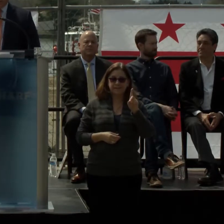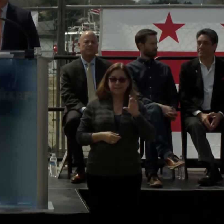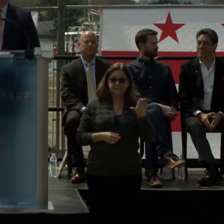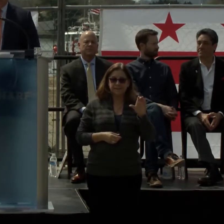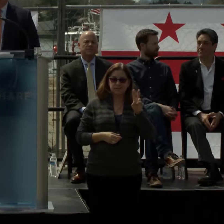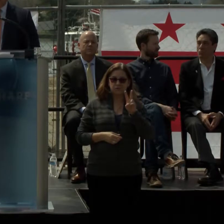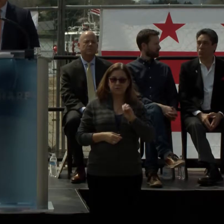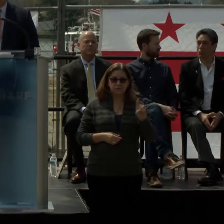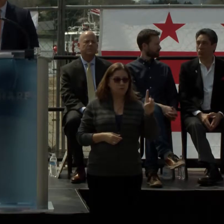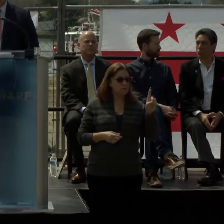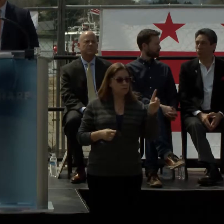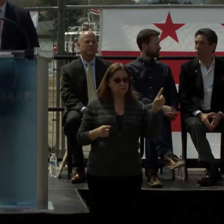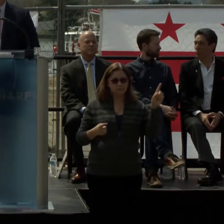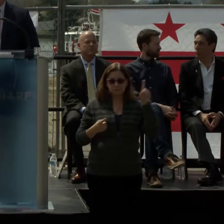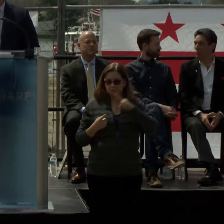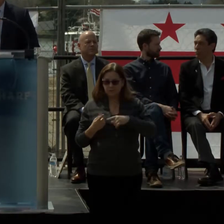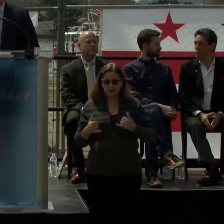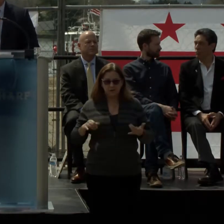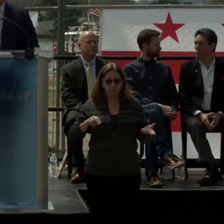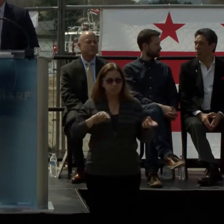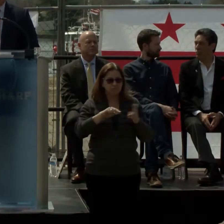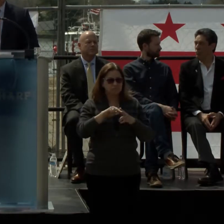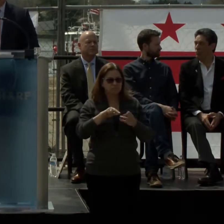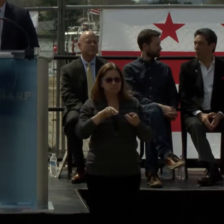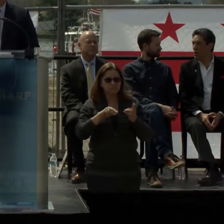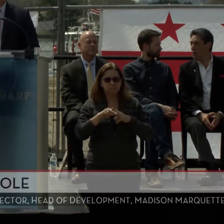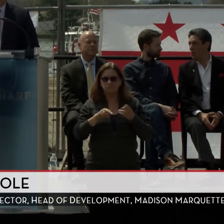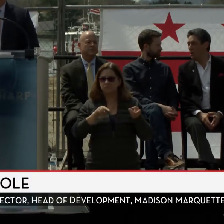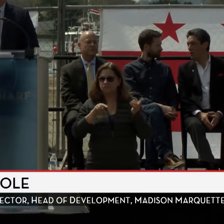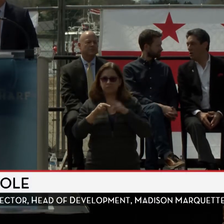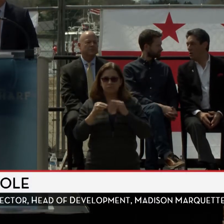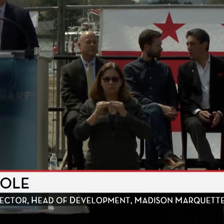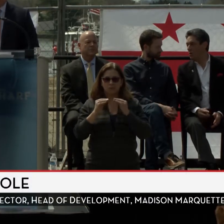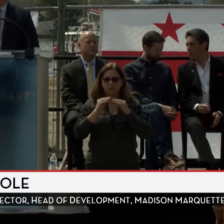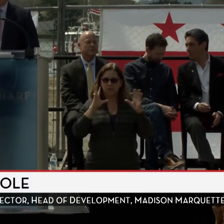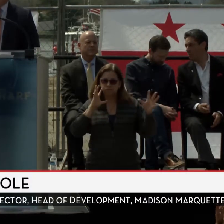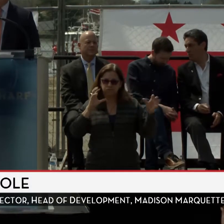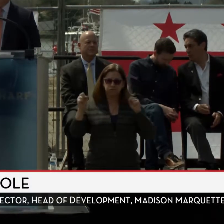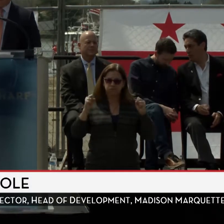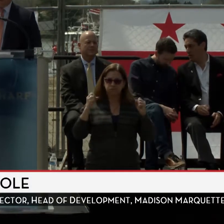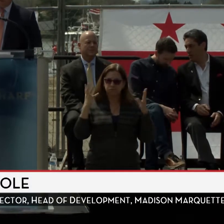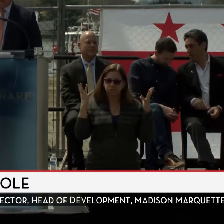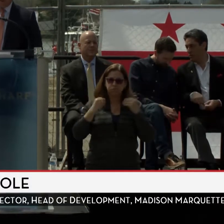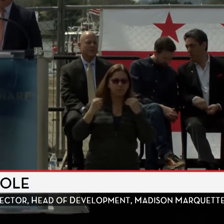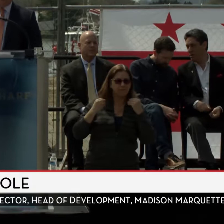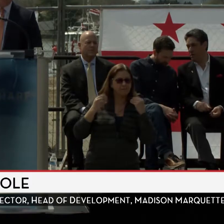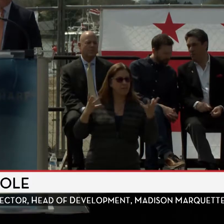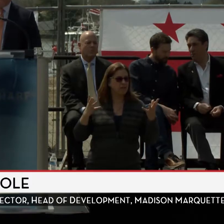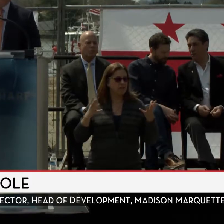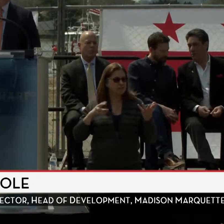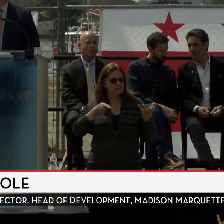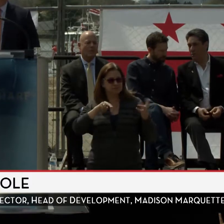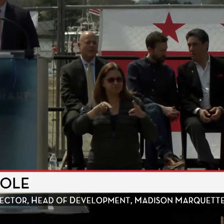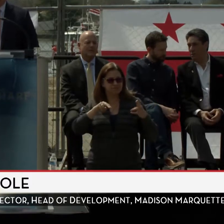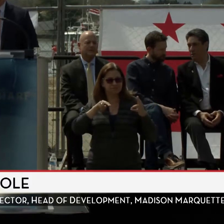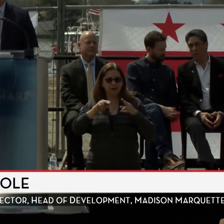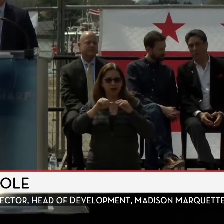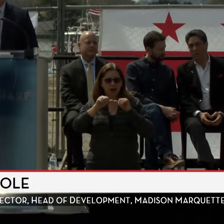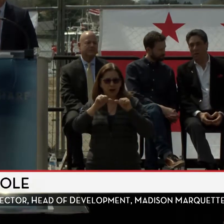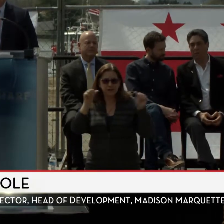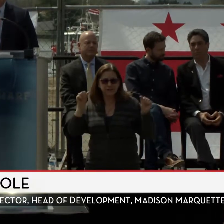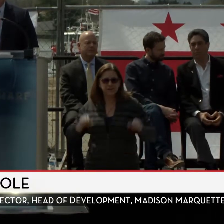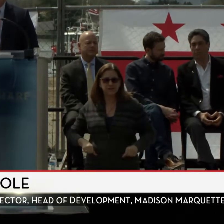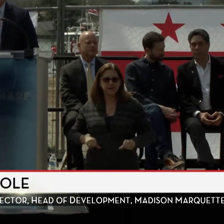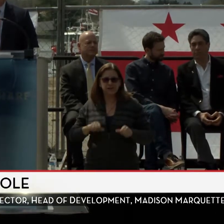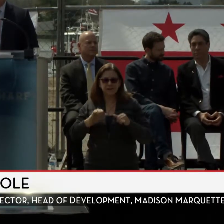become bold and forward-thinking. The Wharf has engaged and benefited from the efforts of many of the world's finest architects, builders, and other